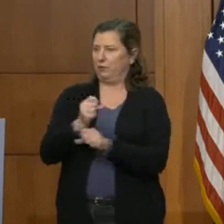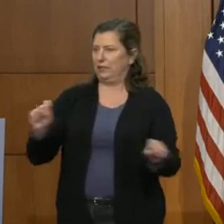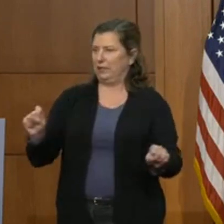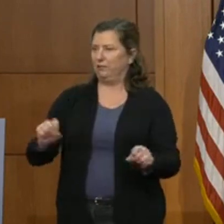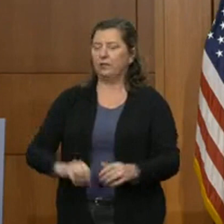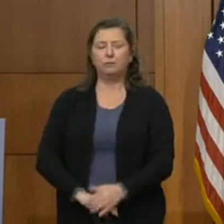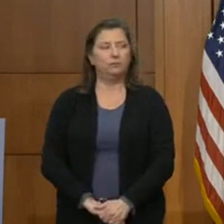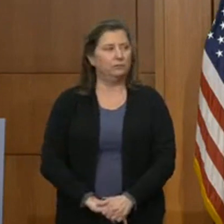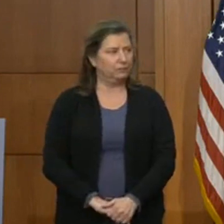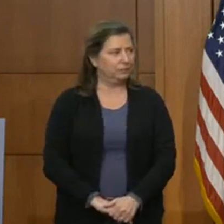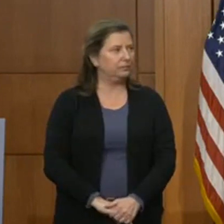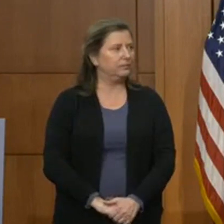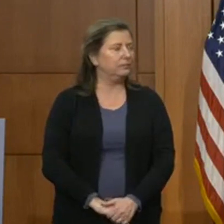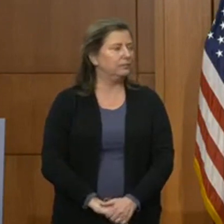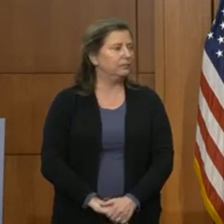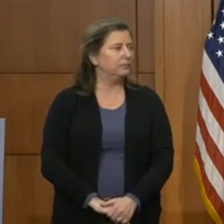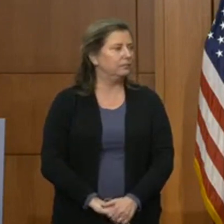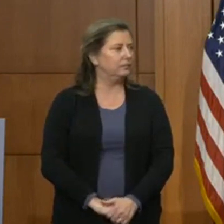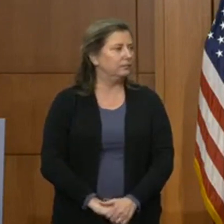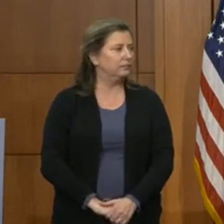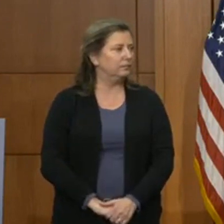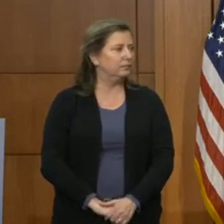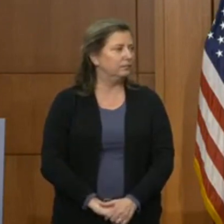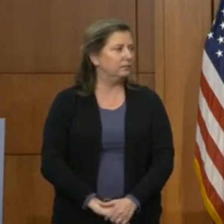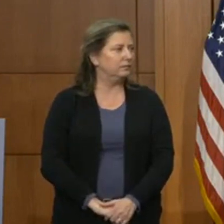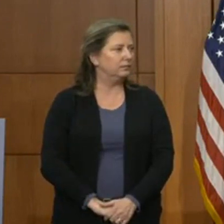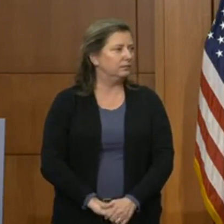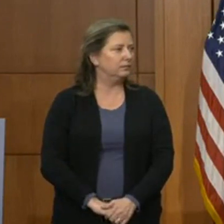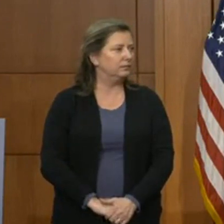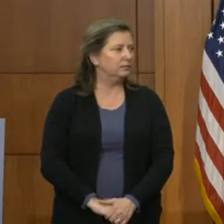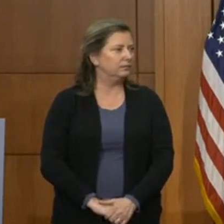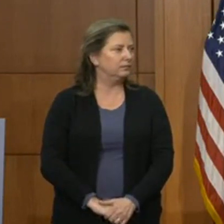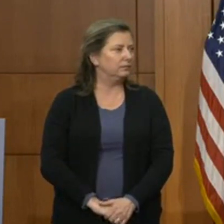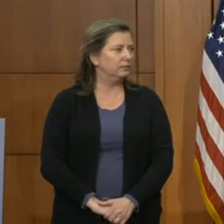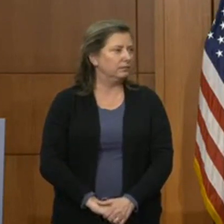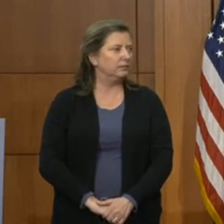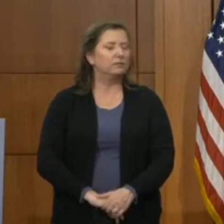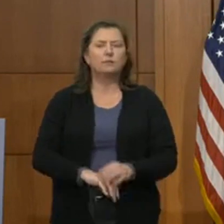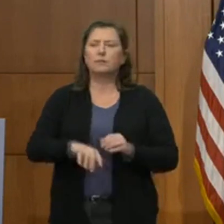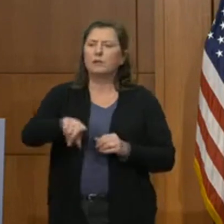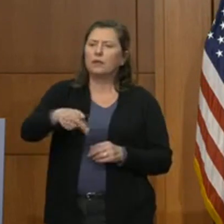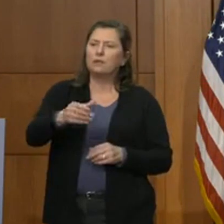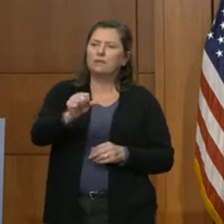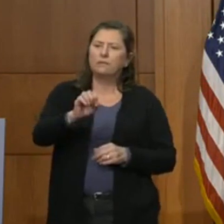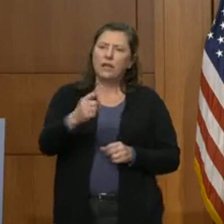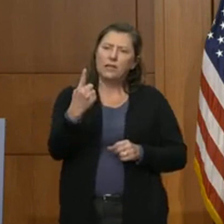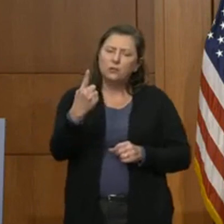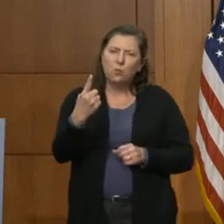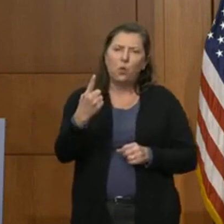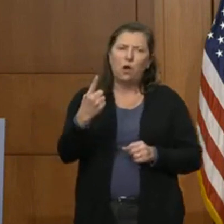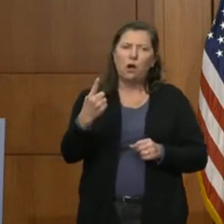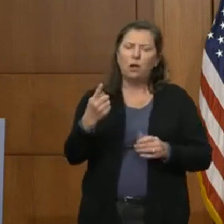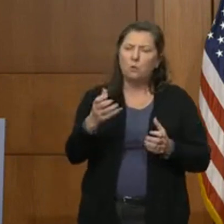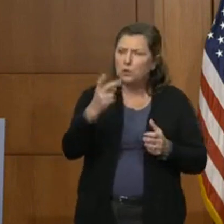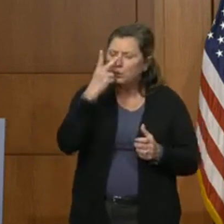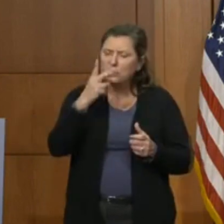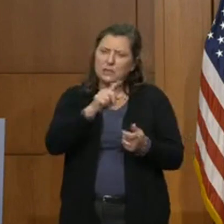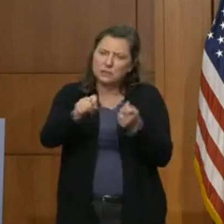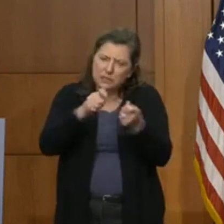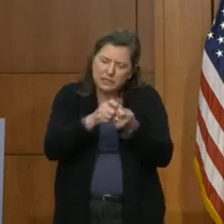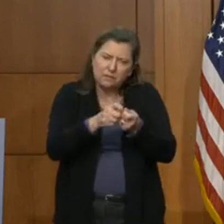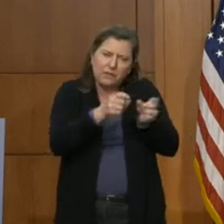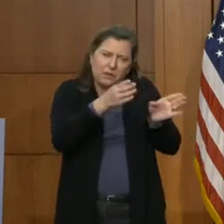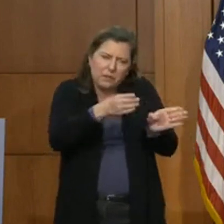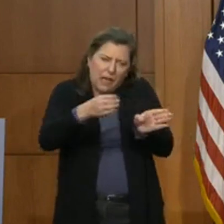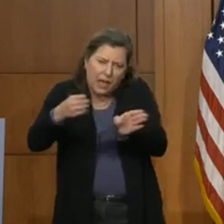When can we expect to see a full detailed plan of what phase 1 is going to look like? And can you talk about how long you anticipate